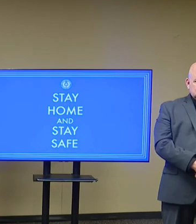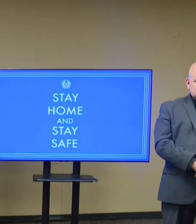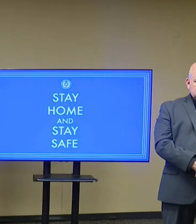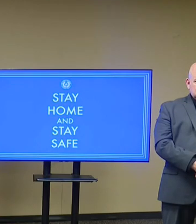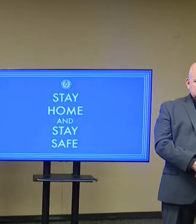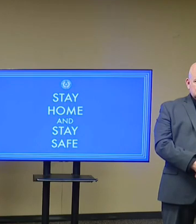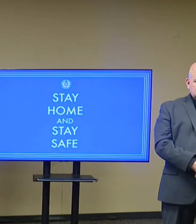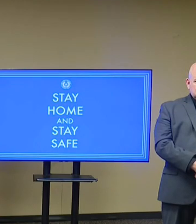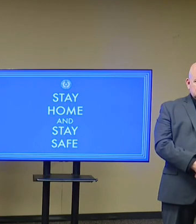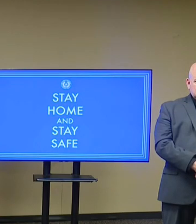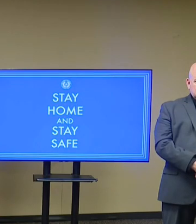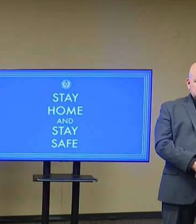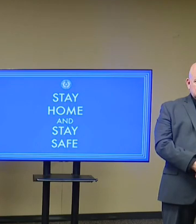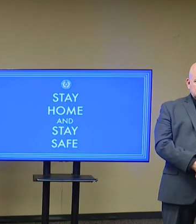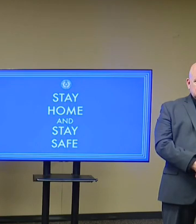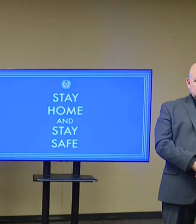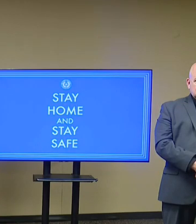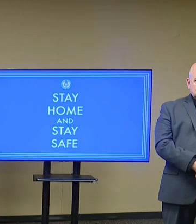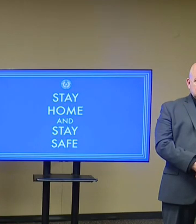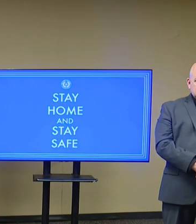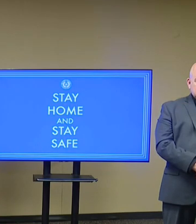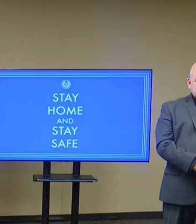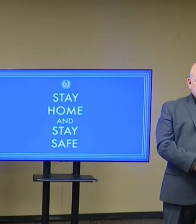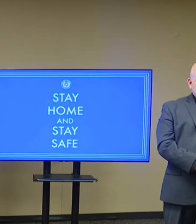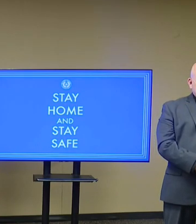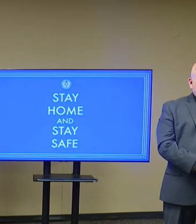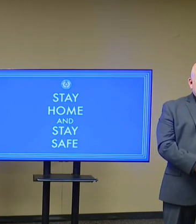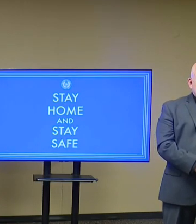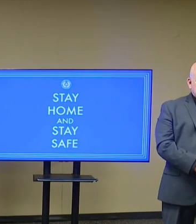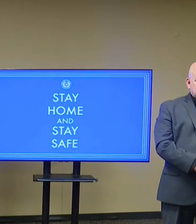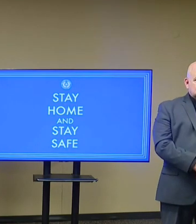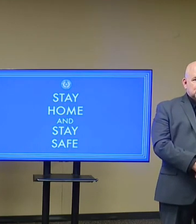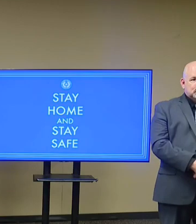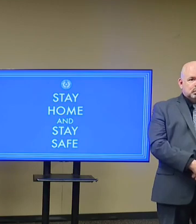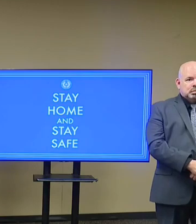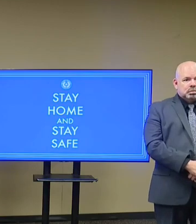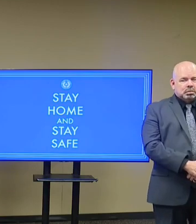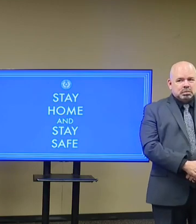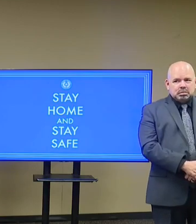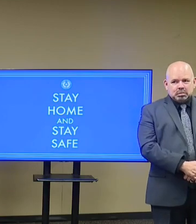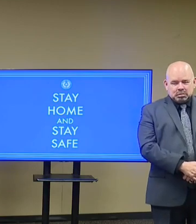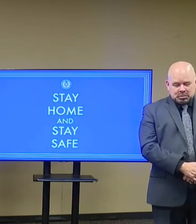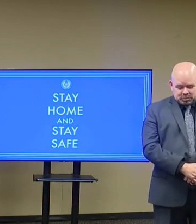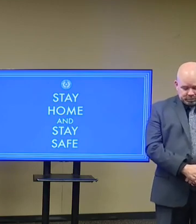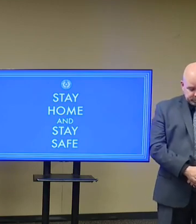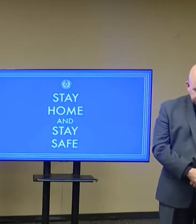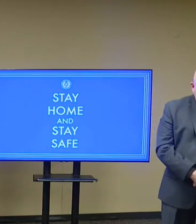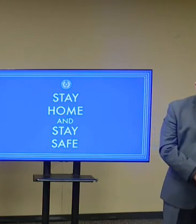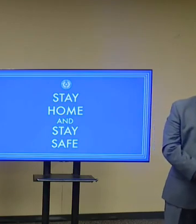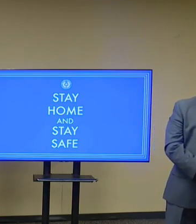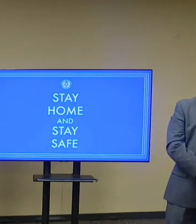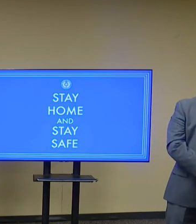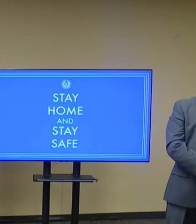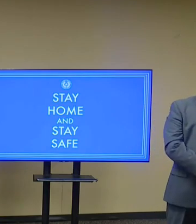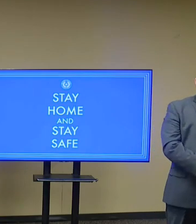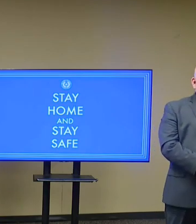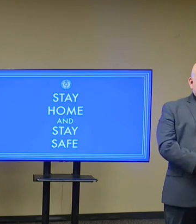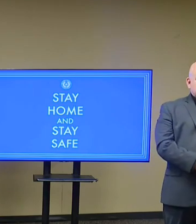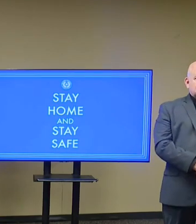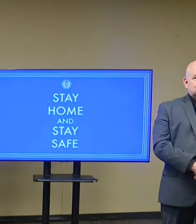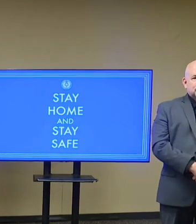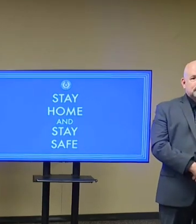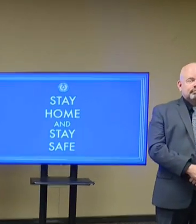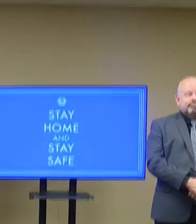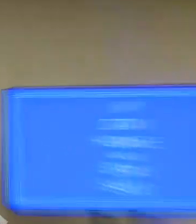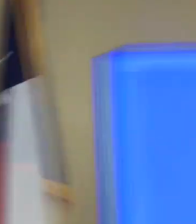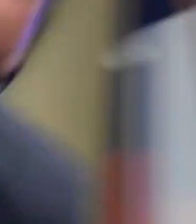good. Yeah. Well, that one's gonna be on there. Yes. Ella cuando terminan, puede preguntar.